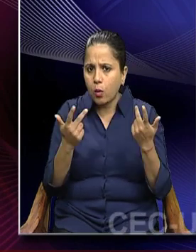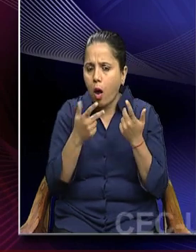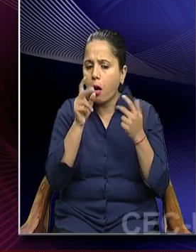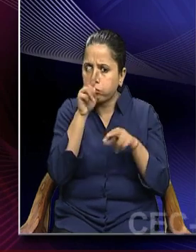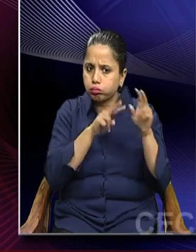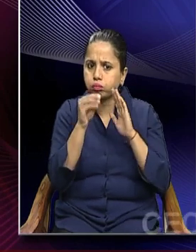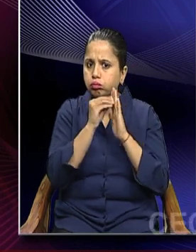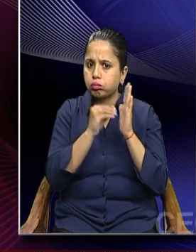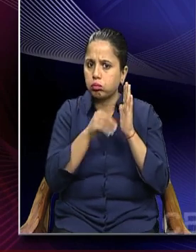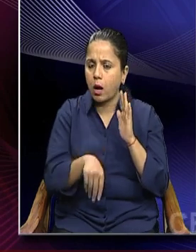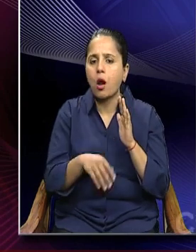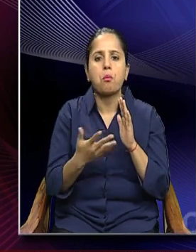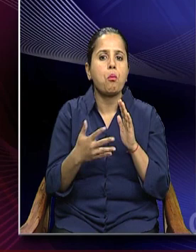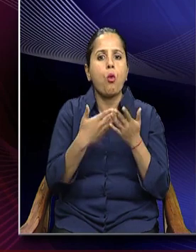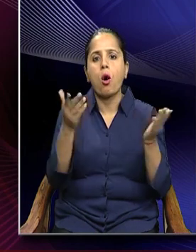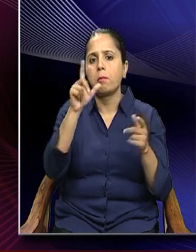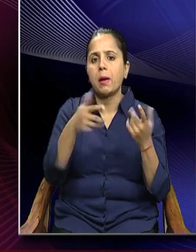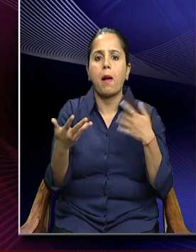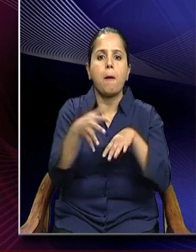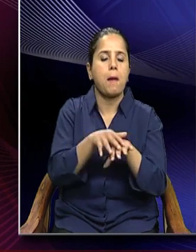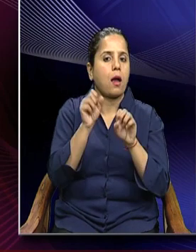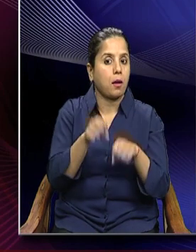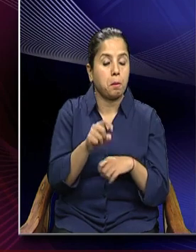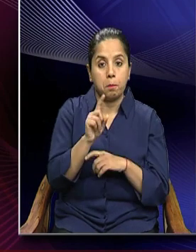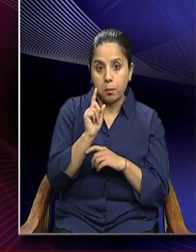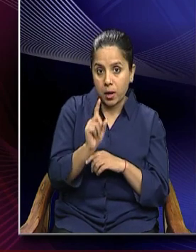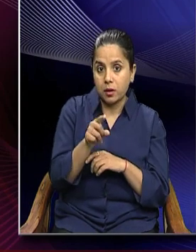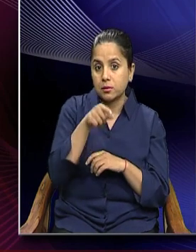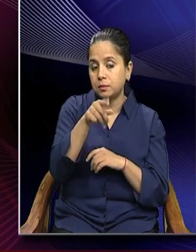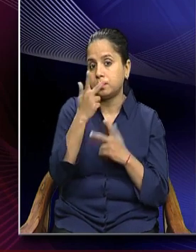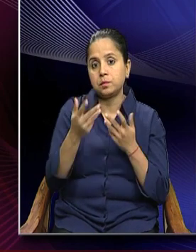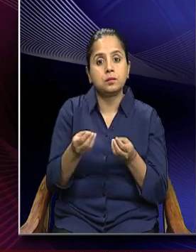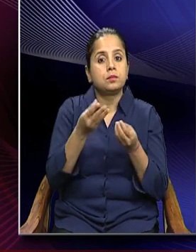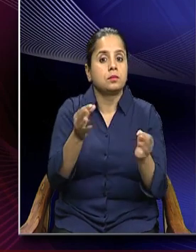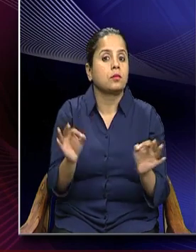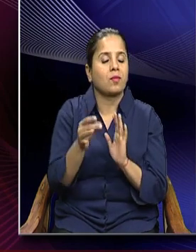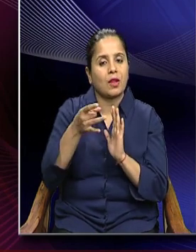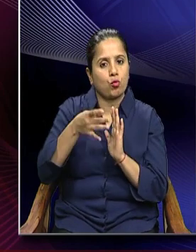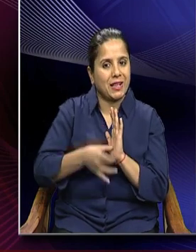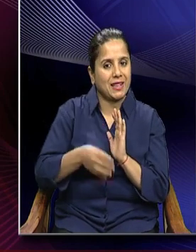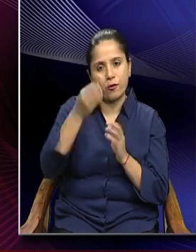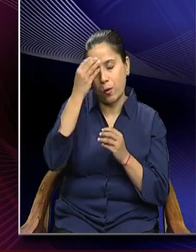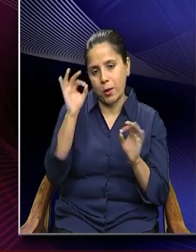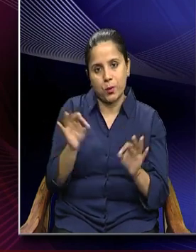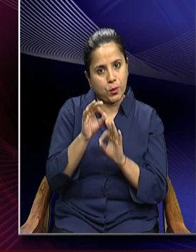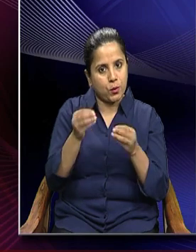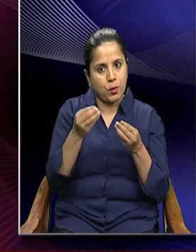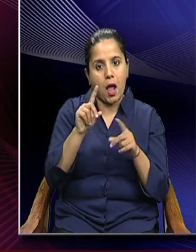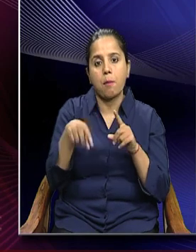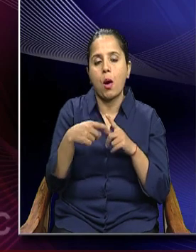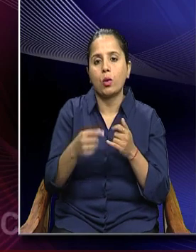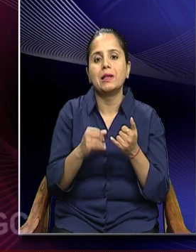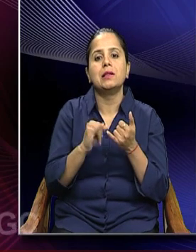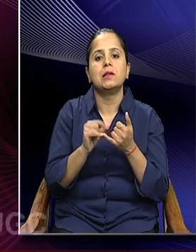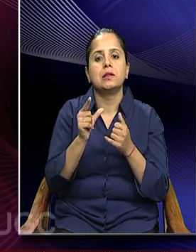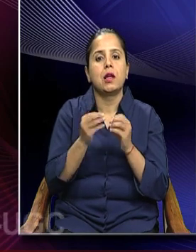be applied to a broader population. However, it does not provide detailed information about the